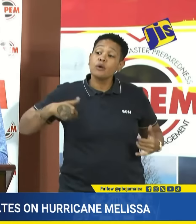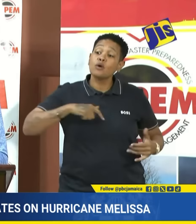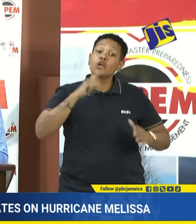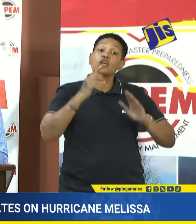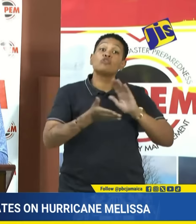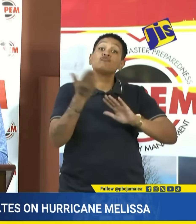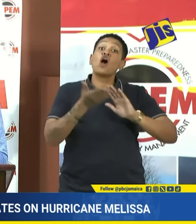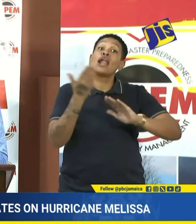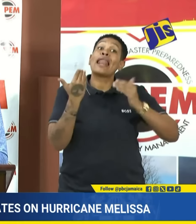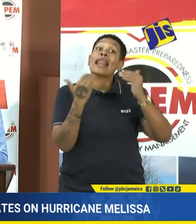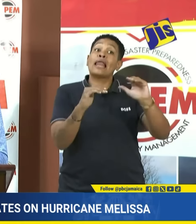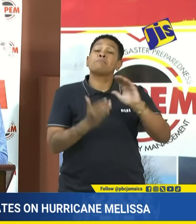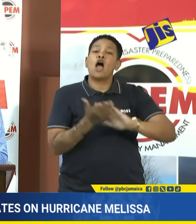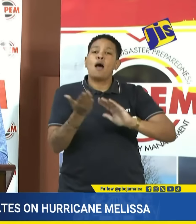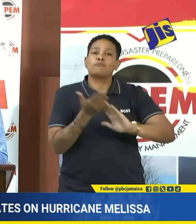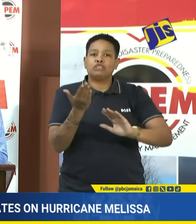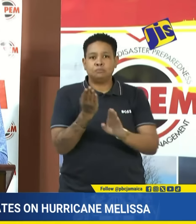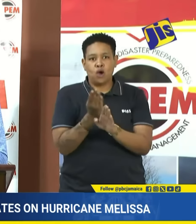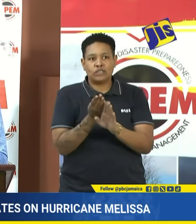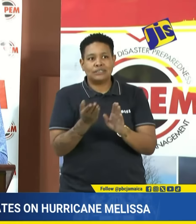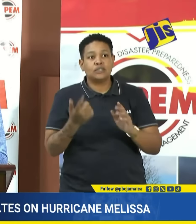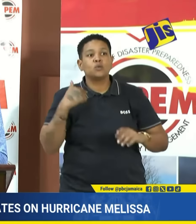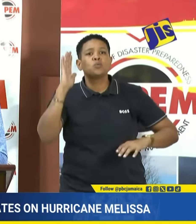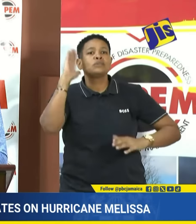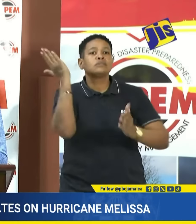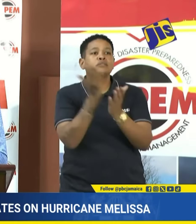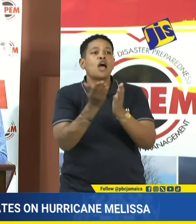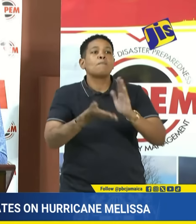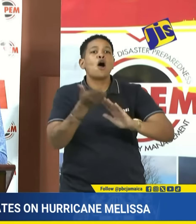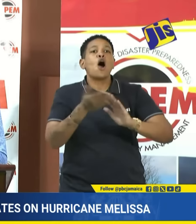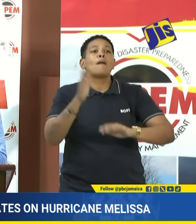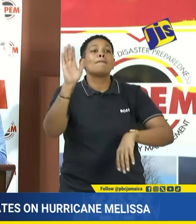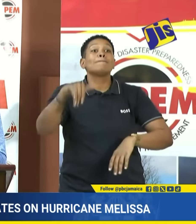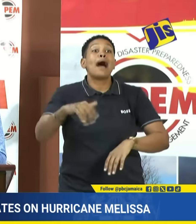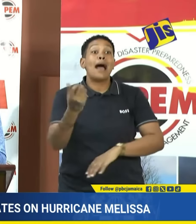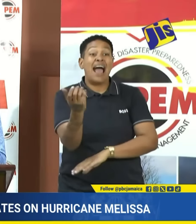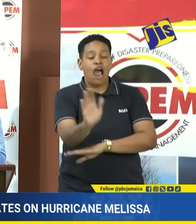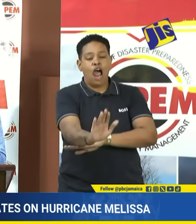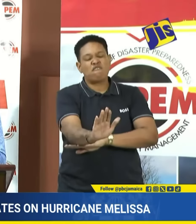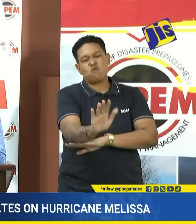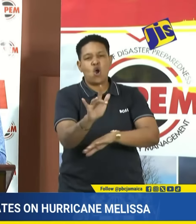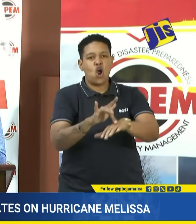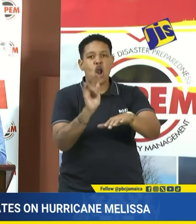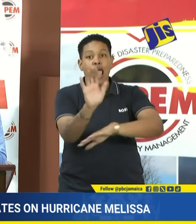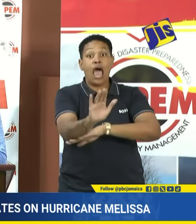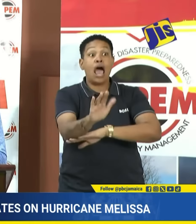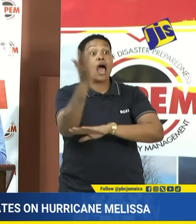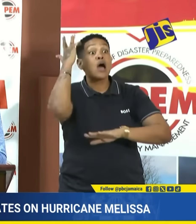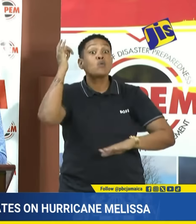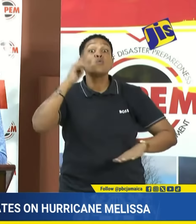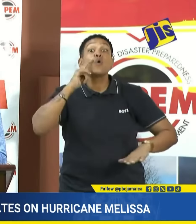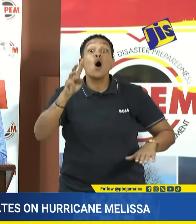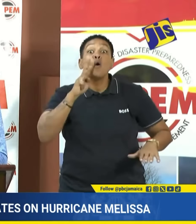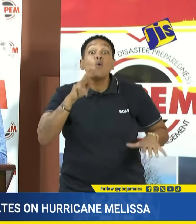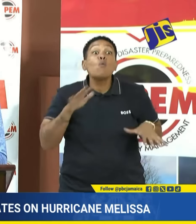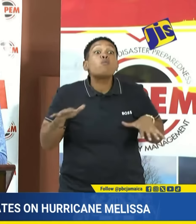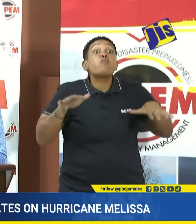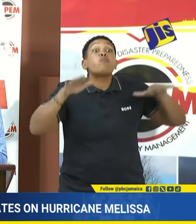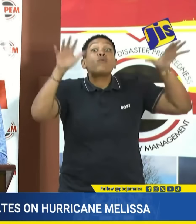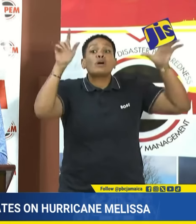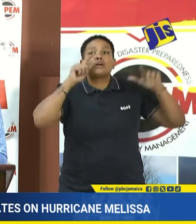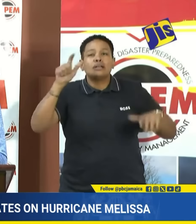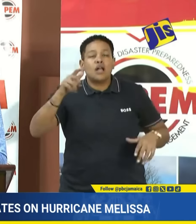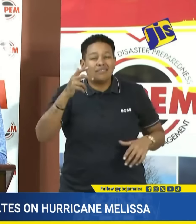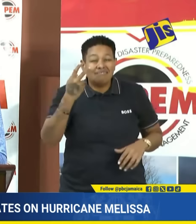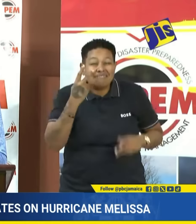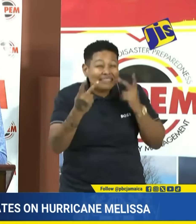they are running limited operations and will likely cease operations by mid-afternoon due to rising water levels,